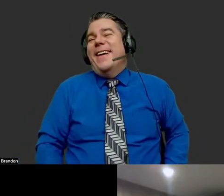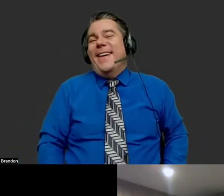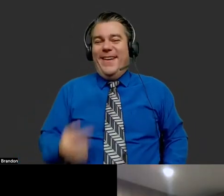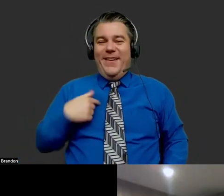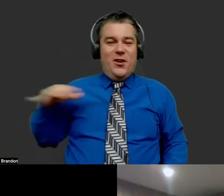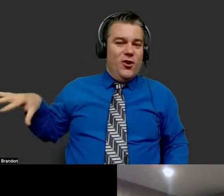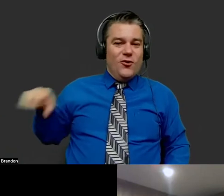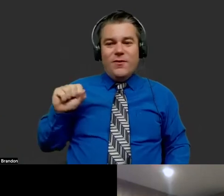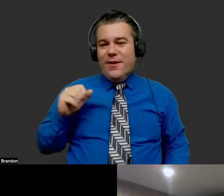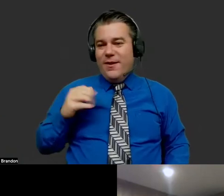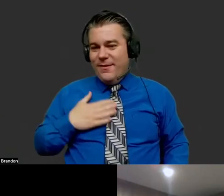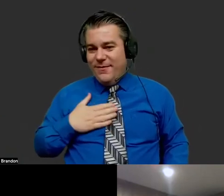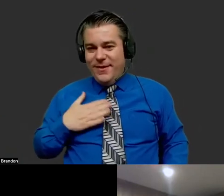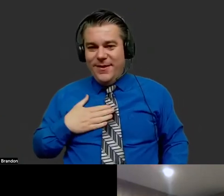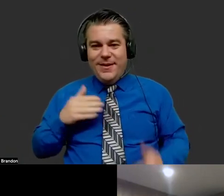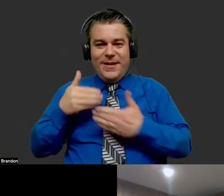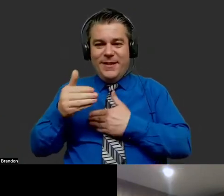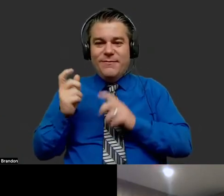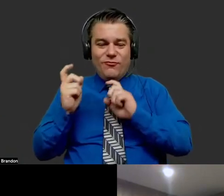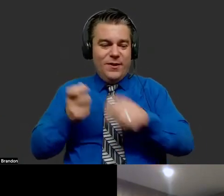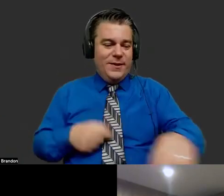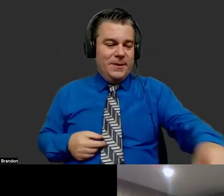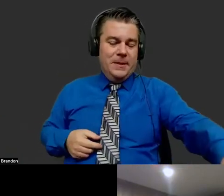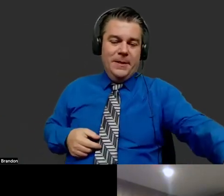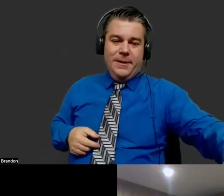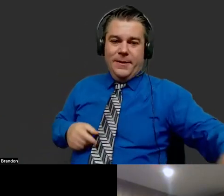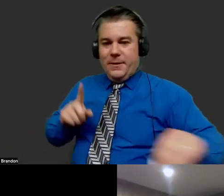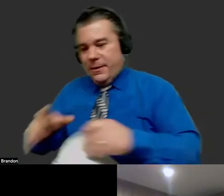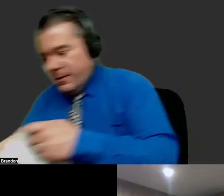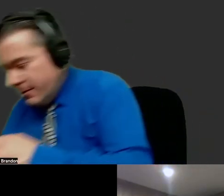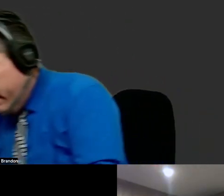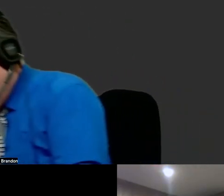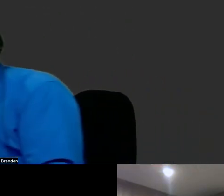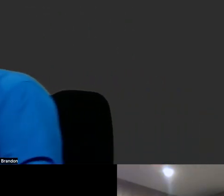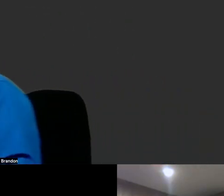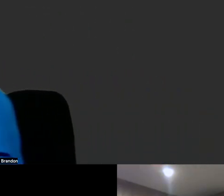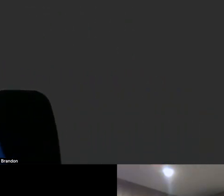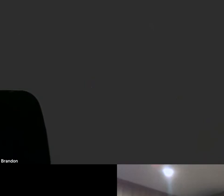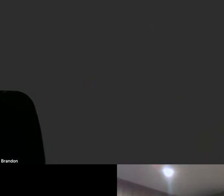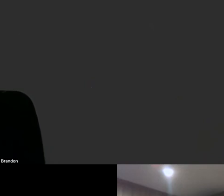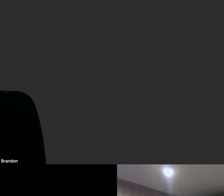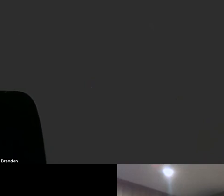my next prize. Okay. These are so cool.